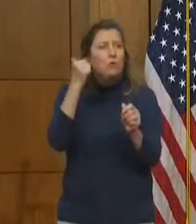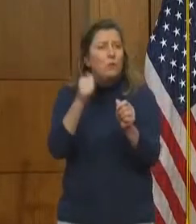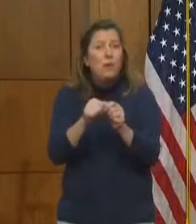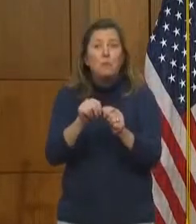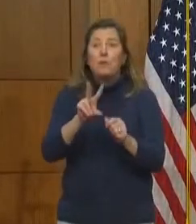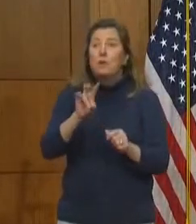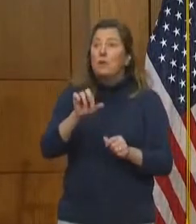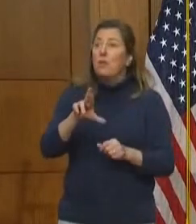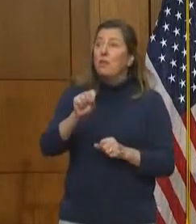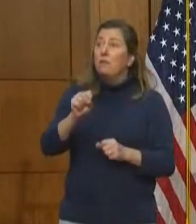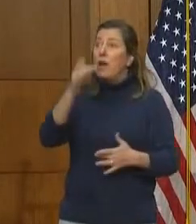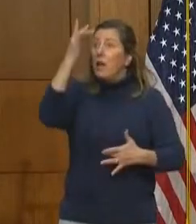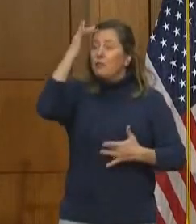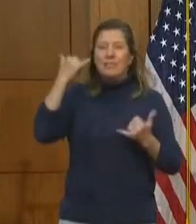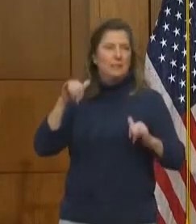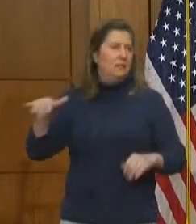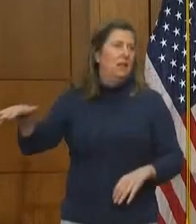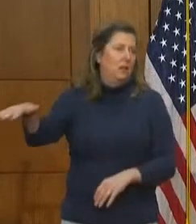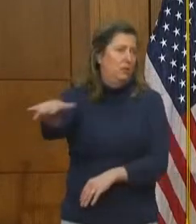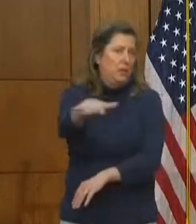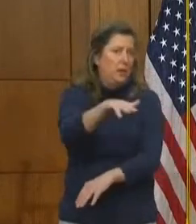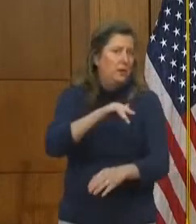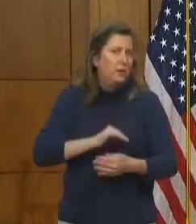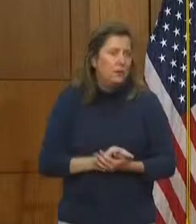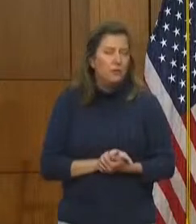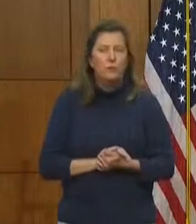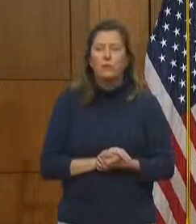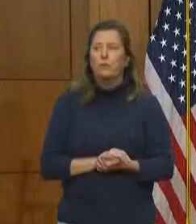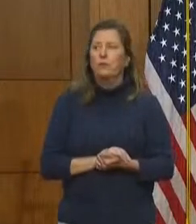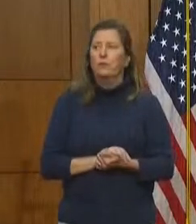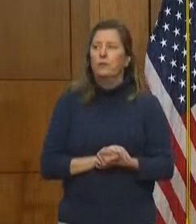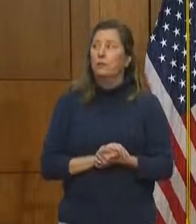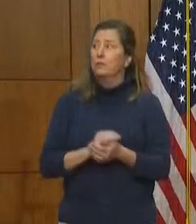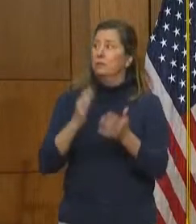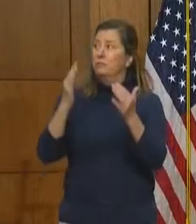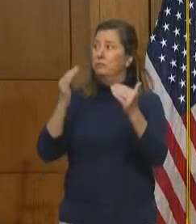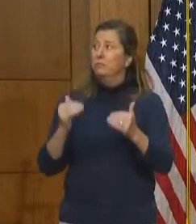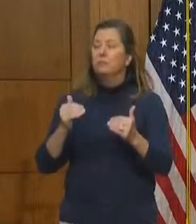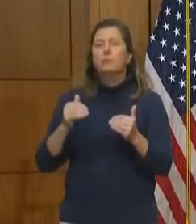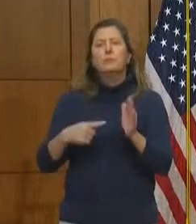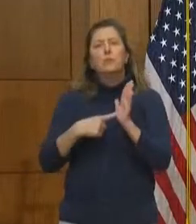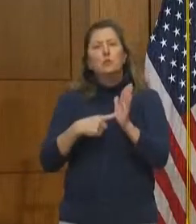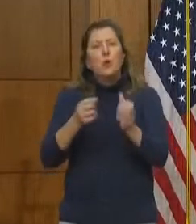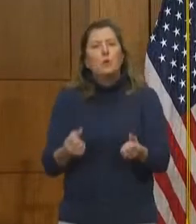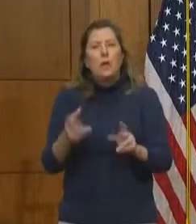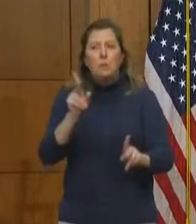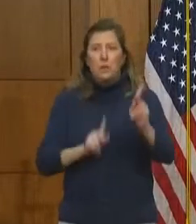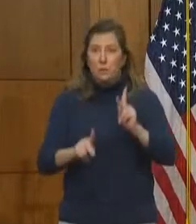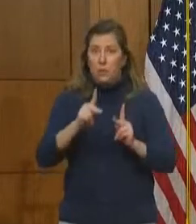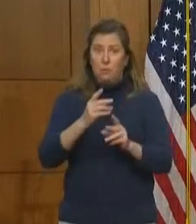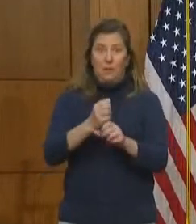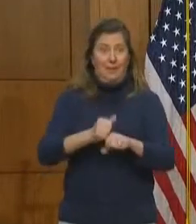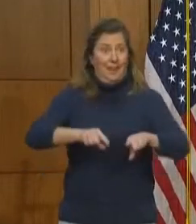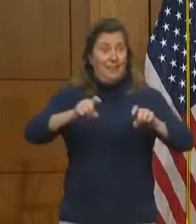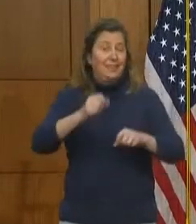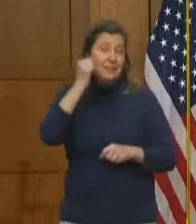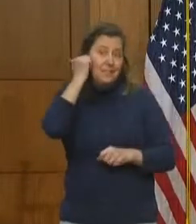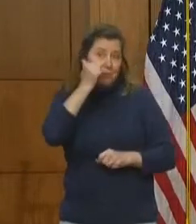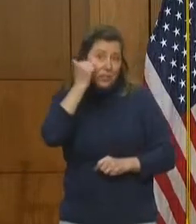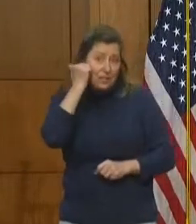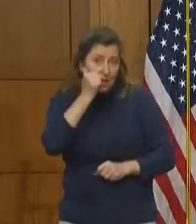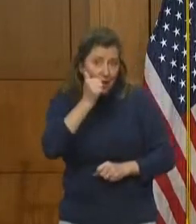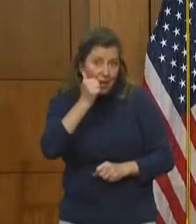this virus is still out there. The next graph shows us how many people are being tested each